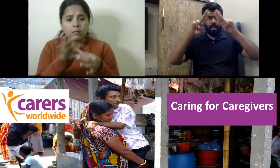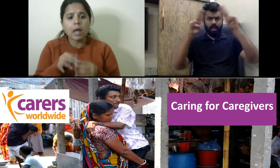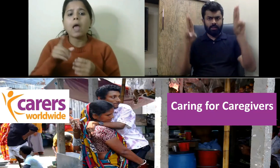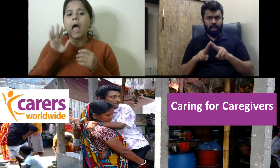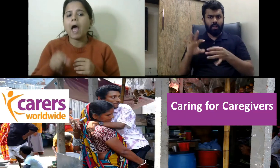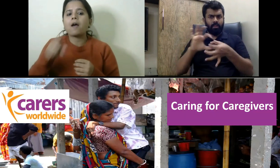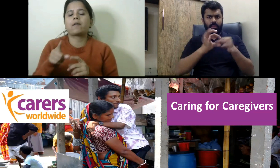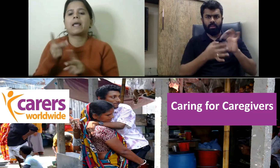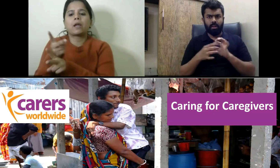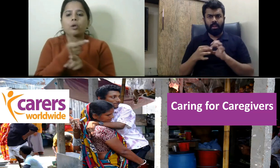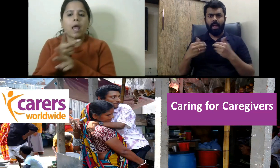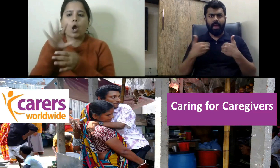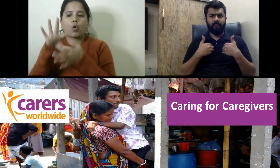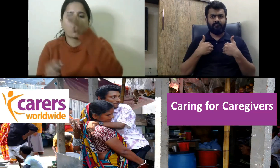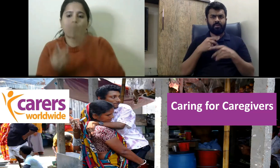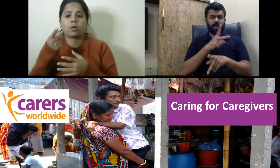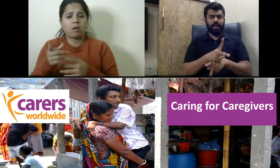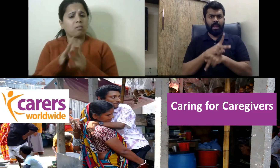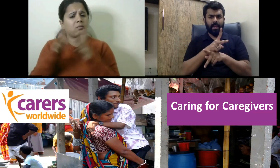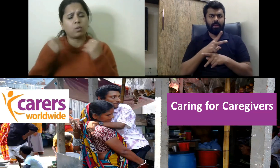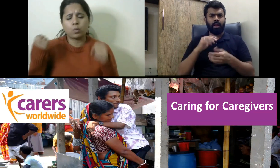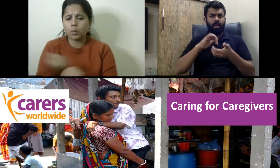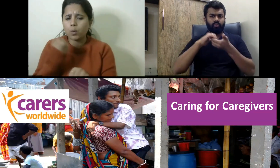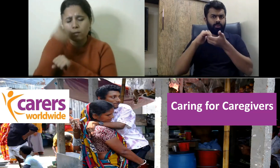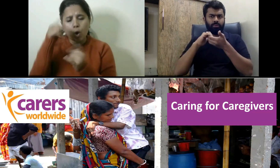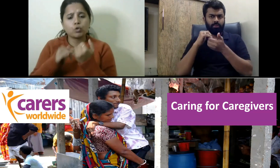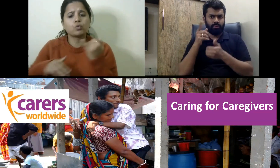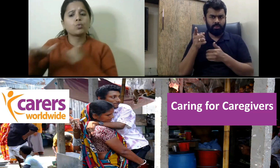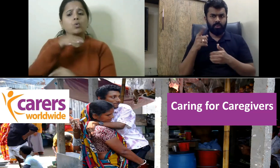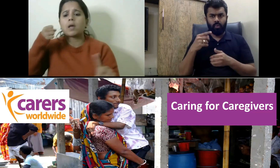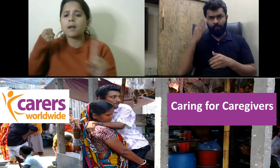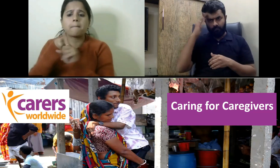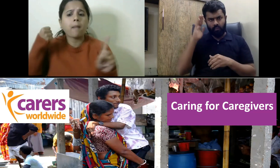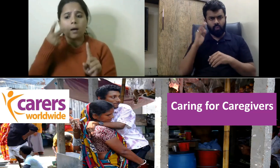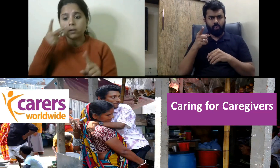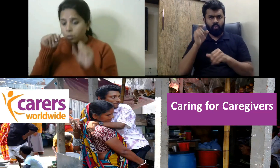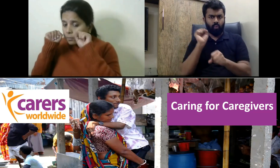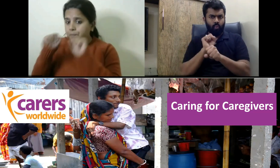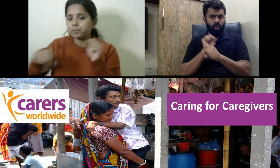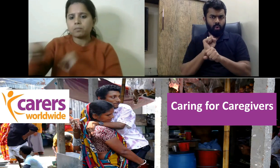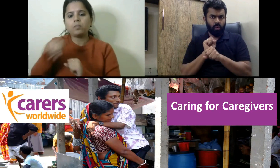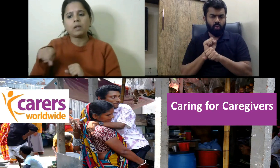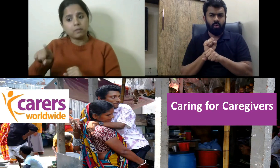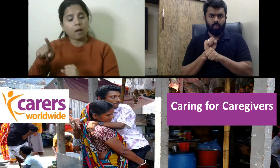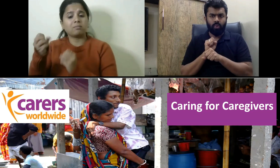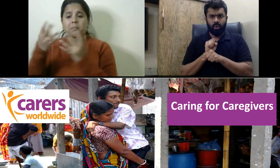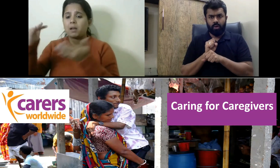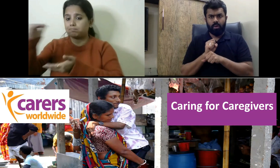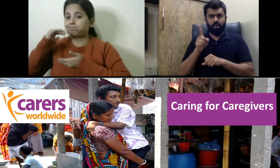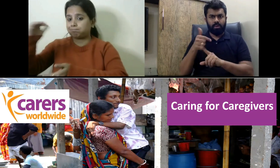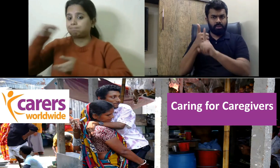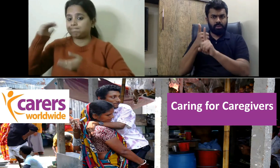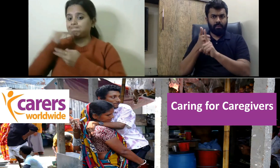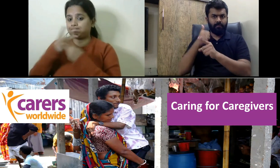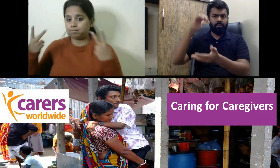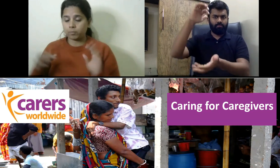Organization, Anil's work and its huge potential for social impact has resulted in him being the recipient of several awards,